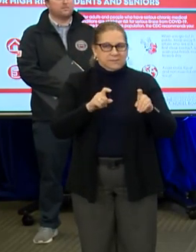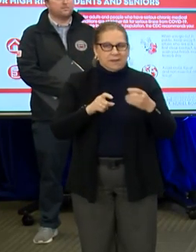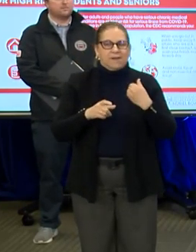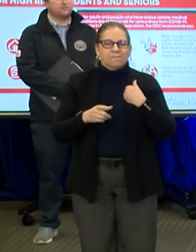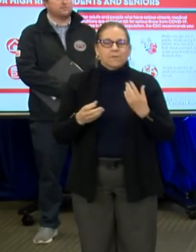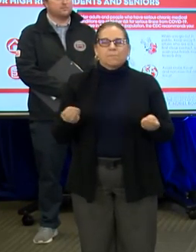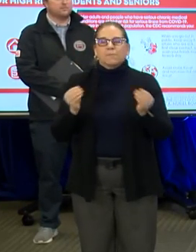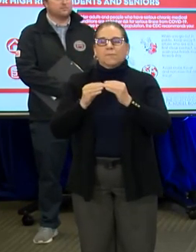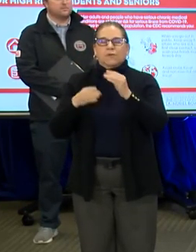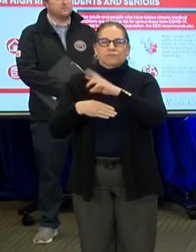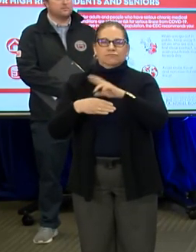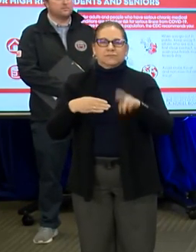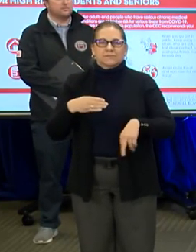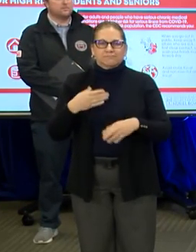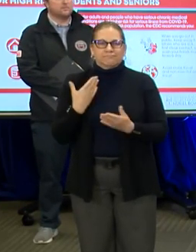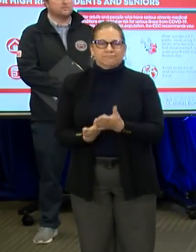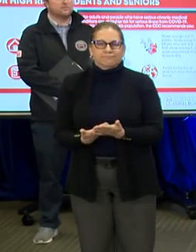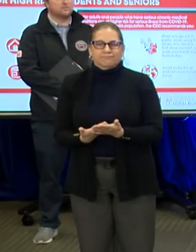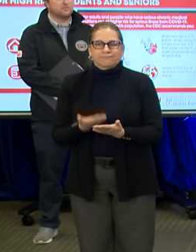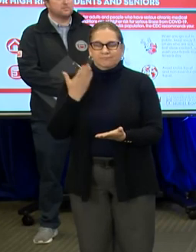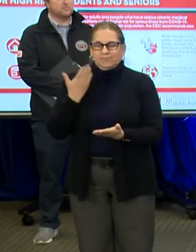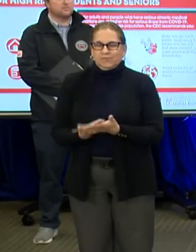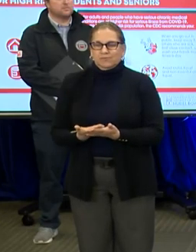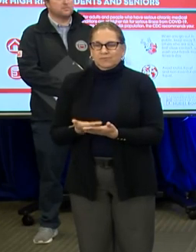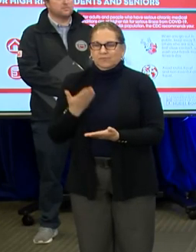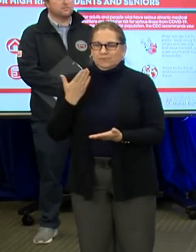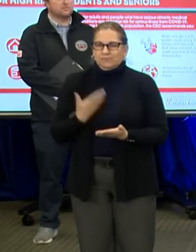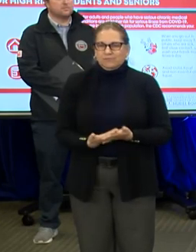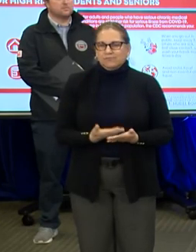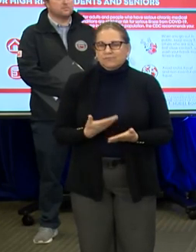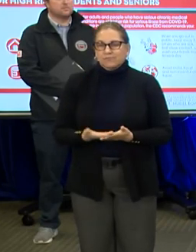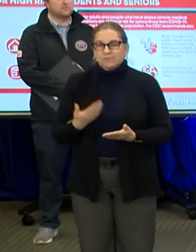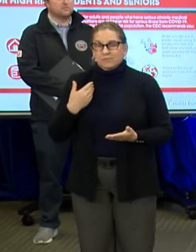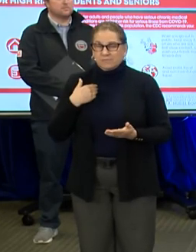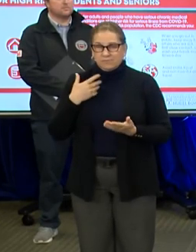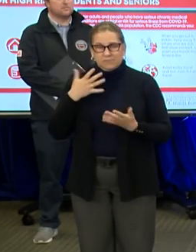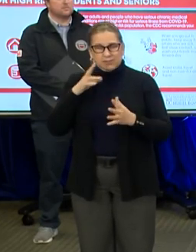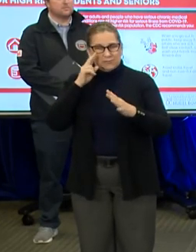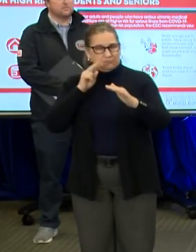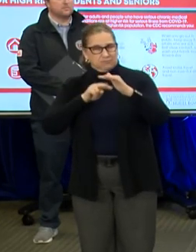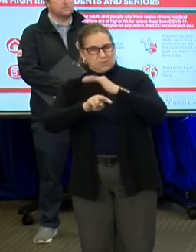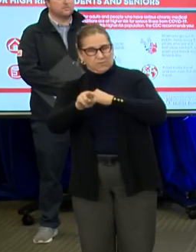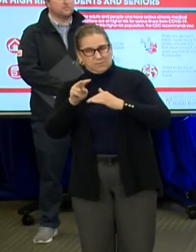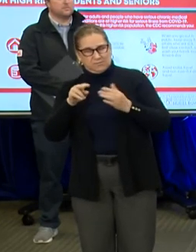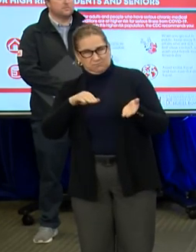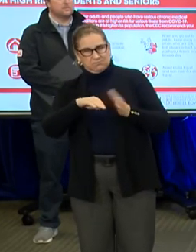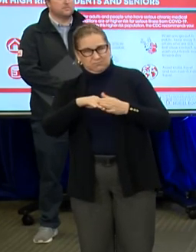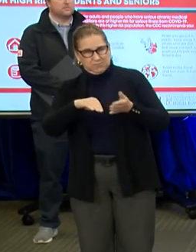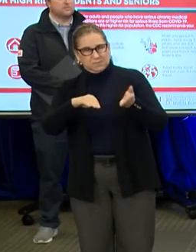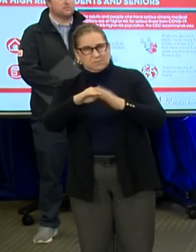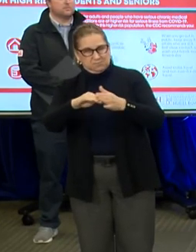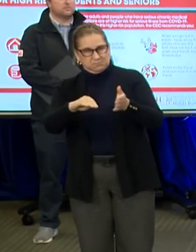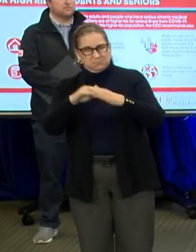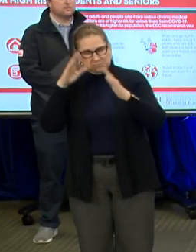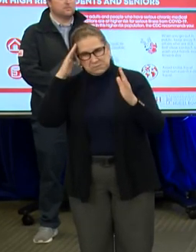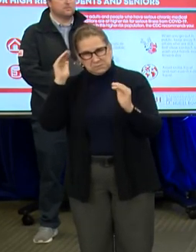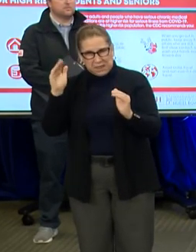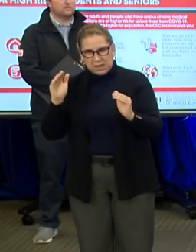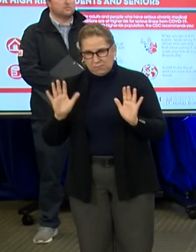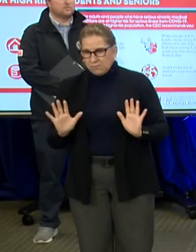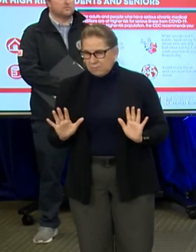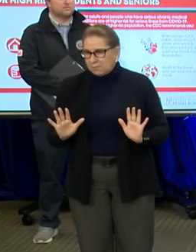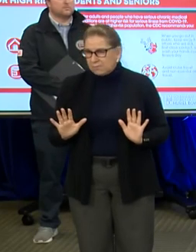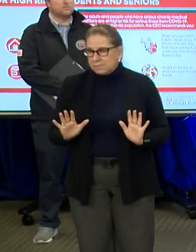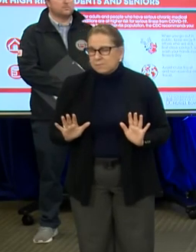expect to see increases in positive results. So again, we want to make the very